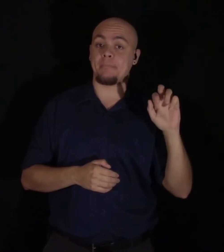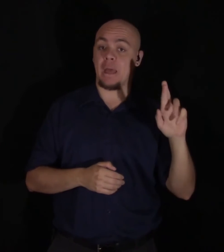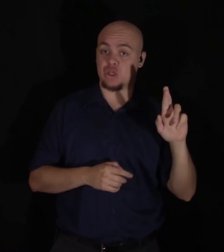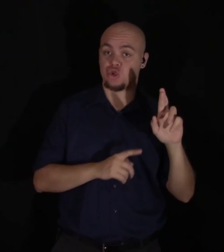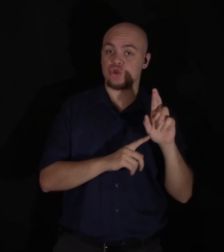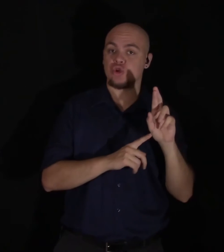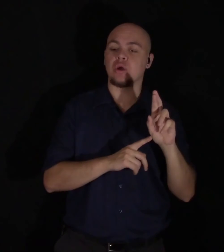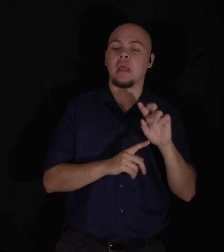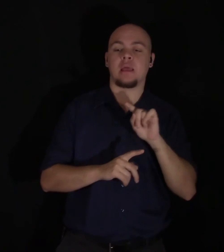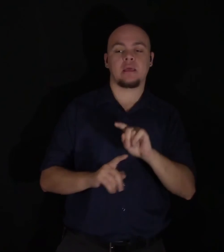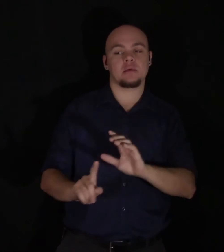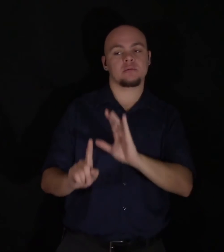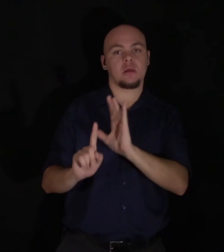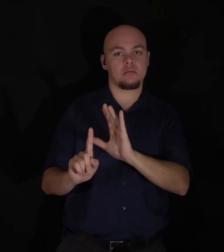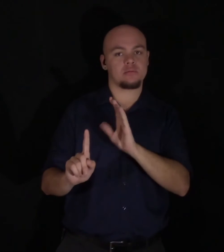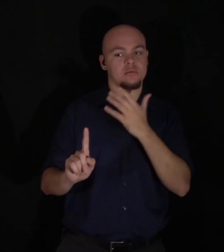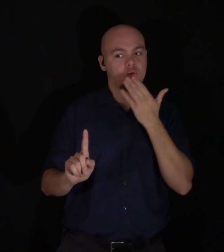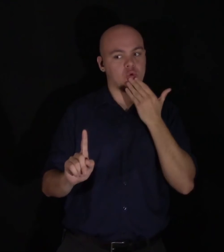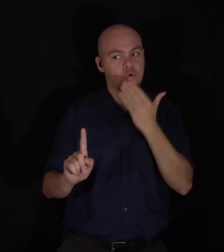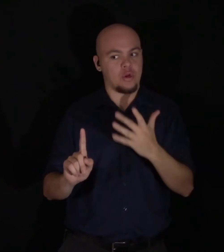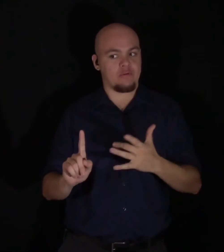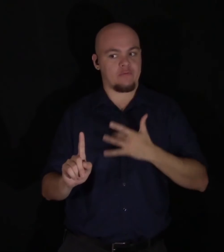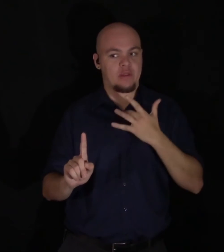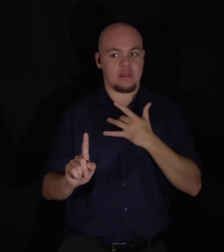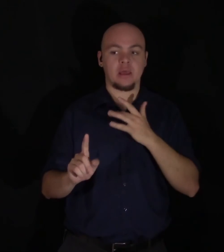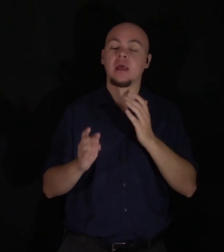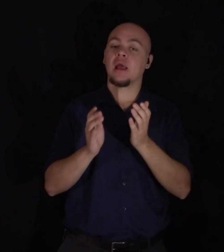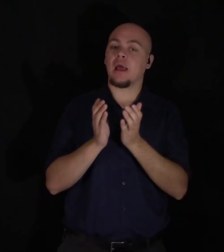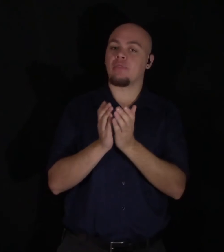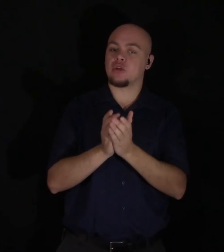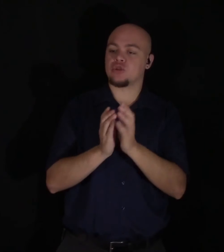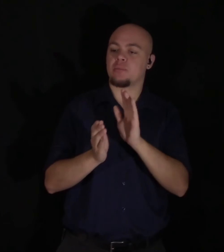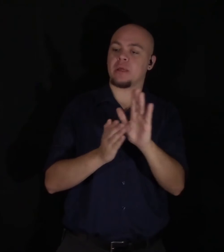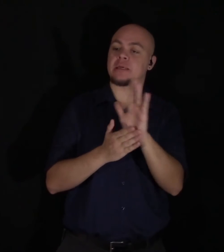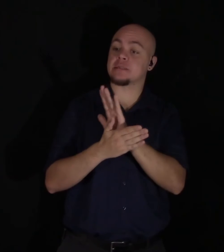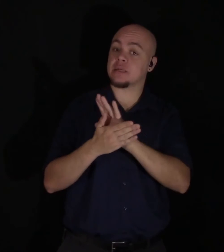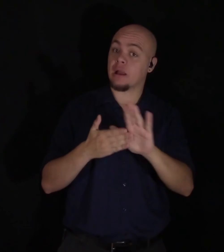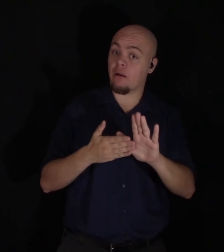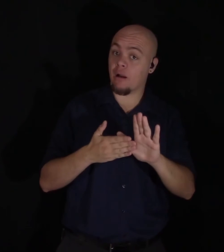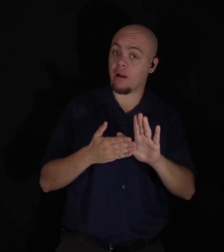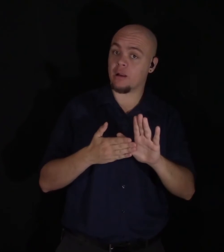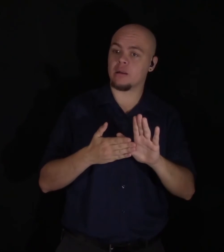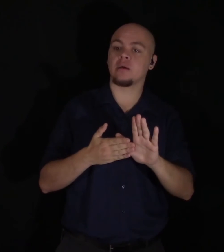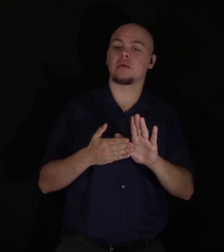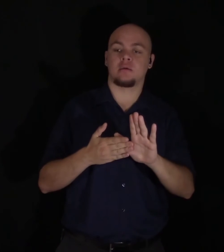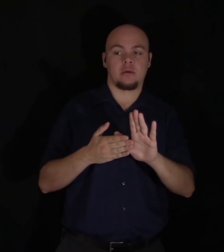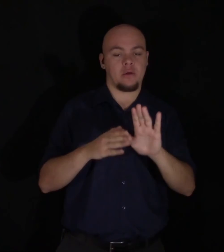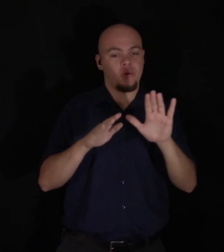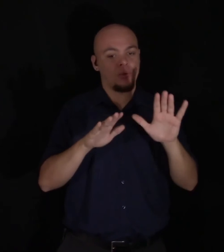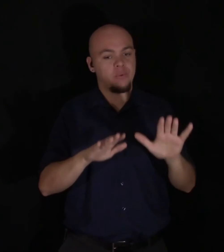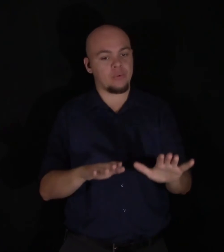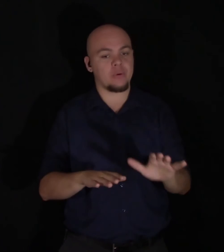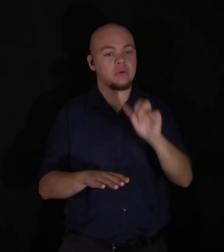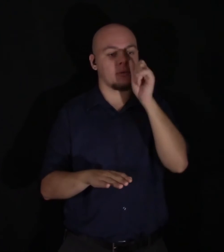disposition, and is remarkable in the ship for his gentleness and the mildness of his discipline.